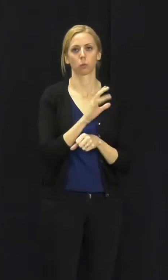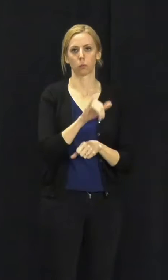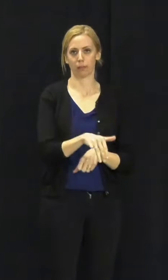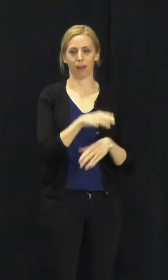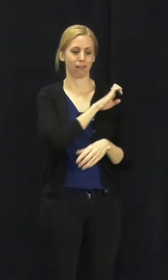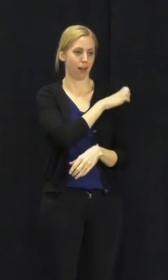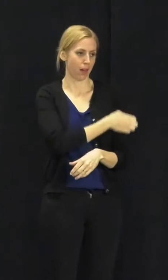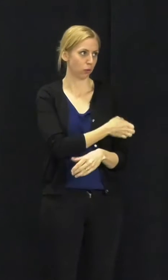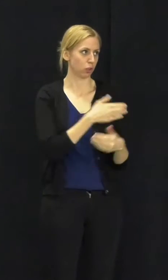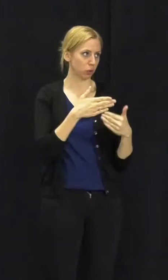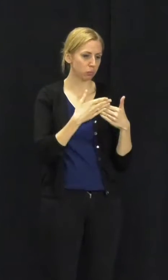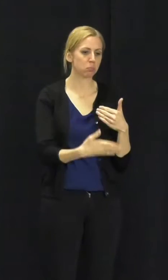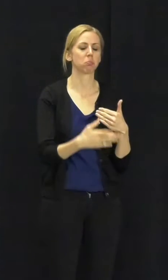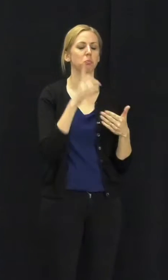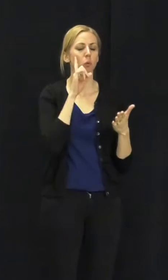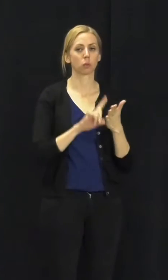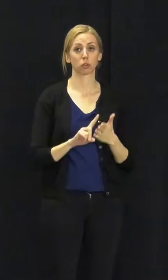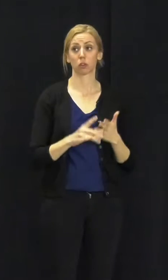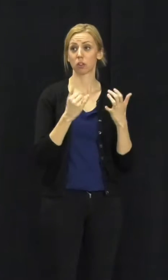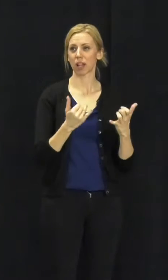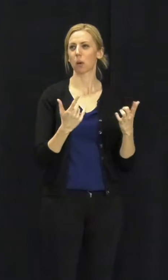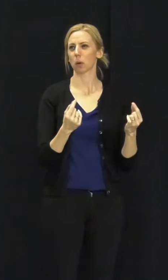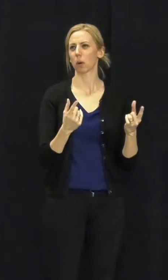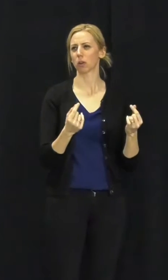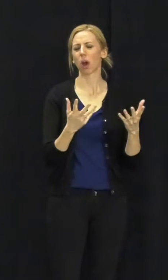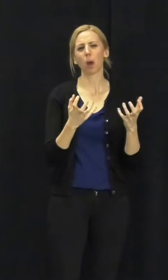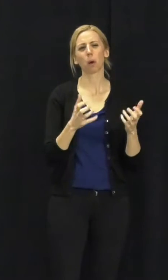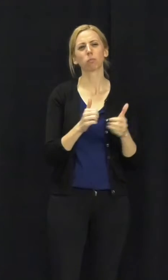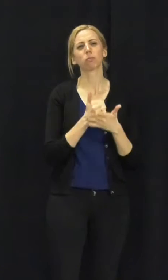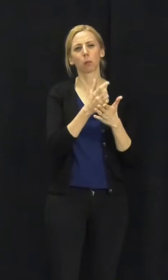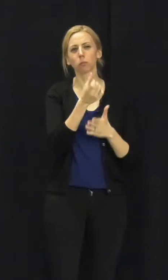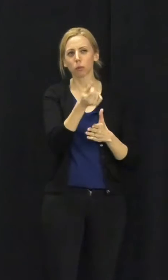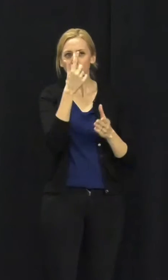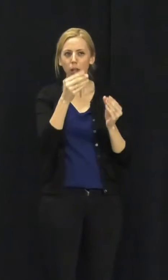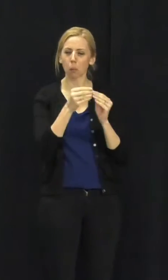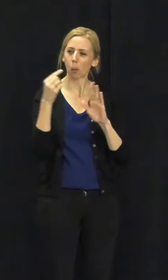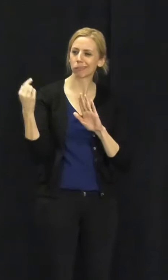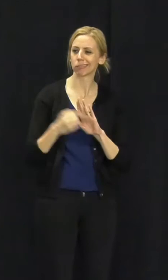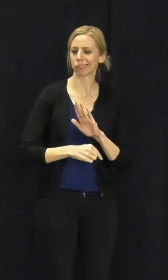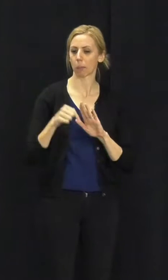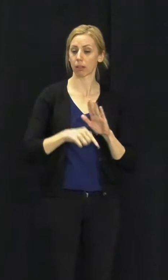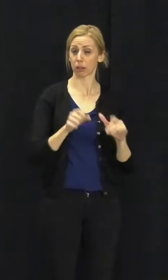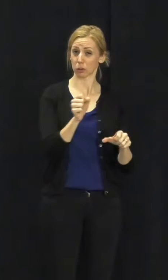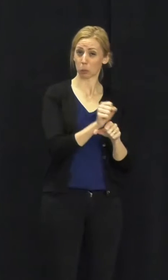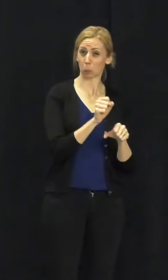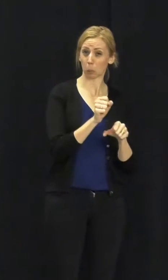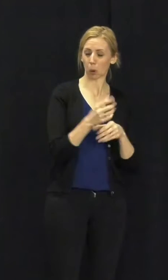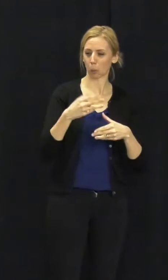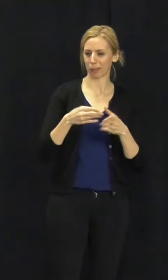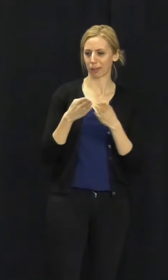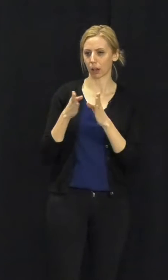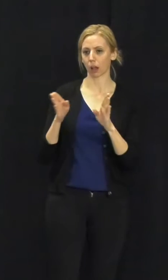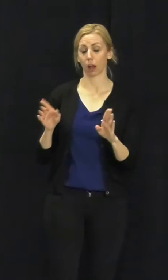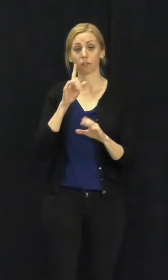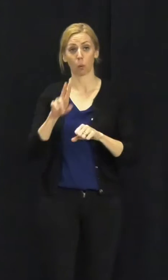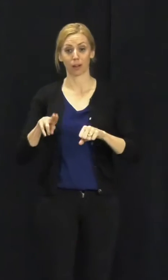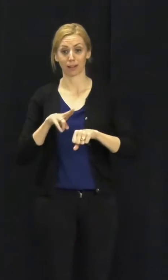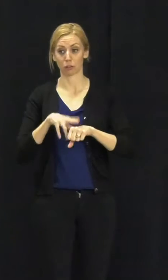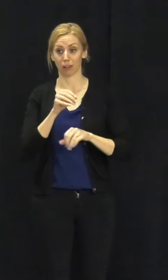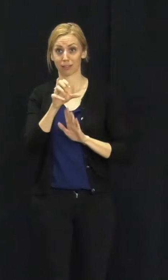in disability arts history that is unprecedented. It was exciting. We had a full house,